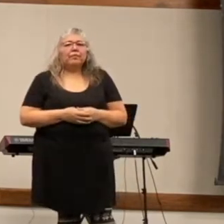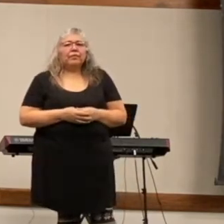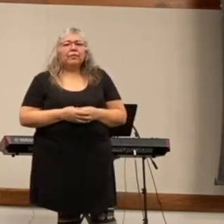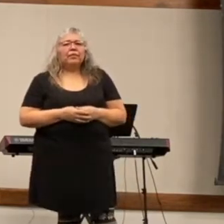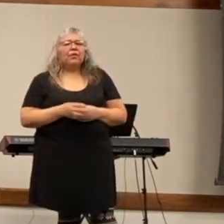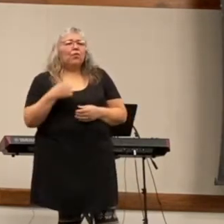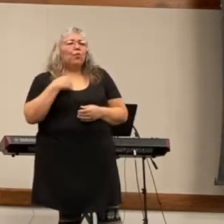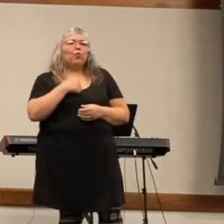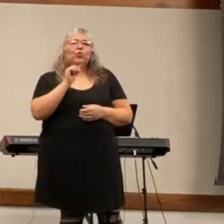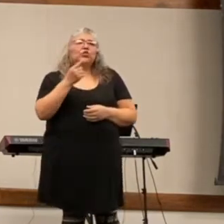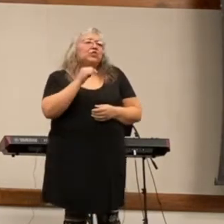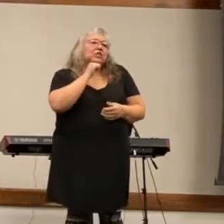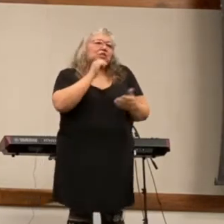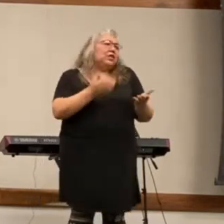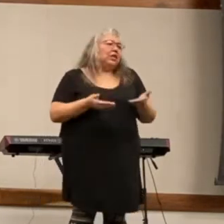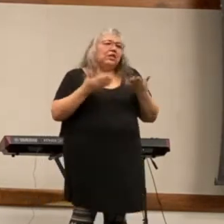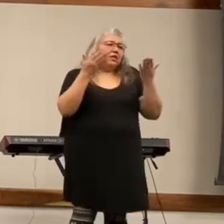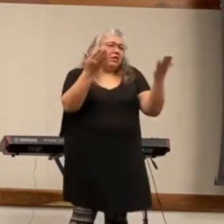We just didn't give.